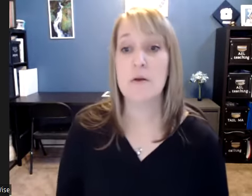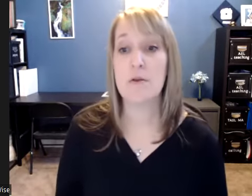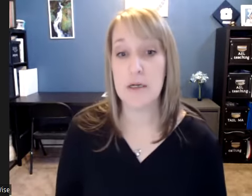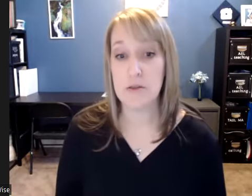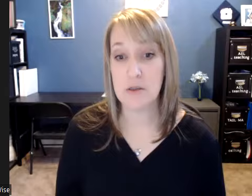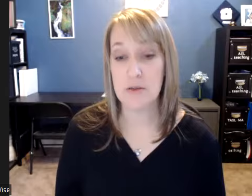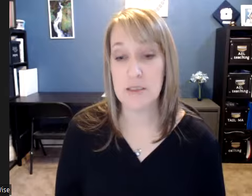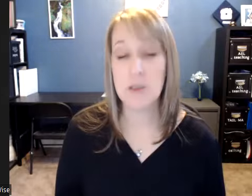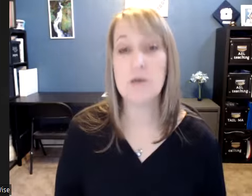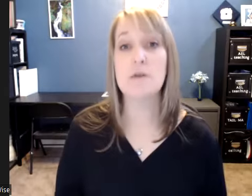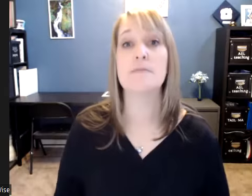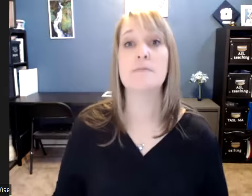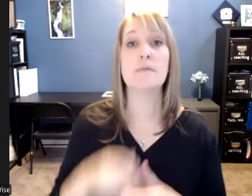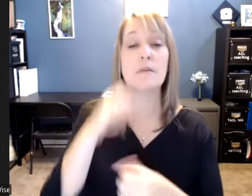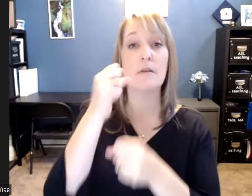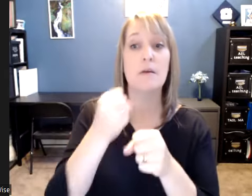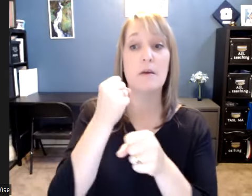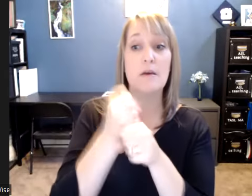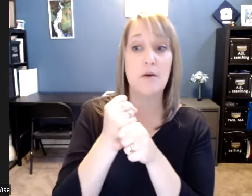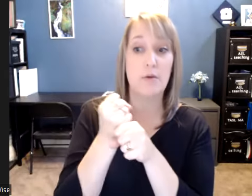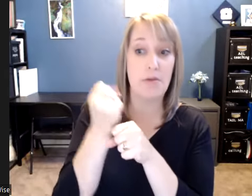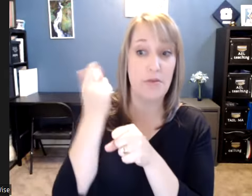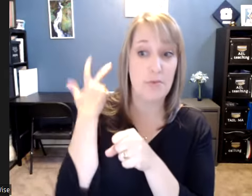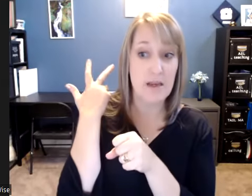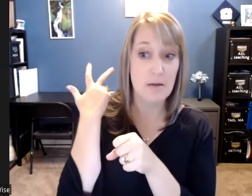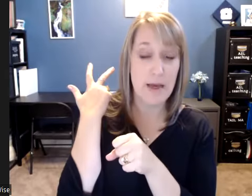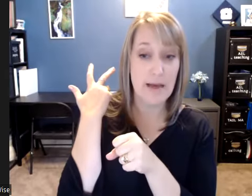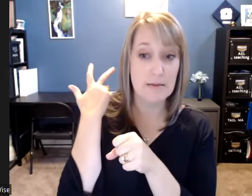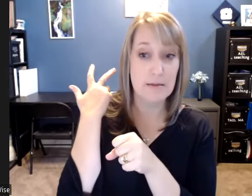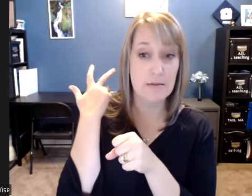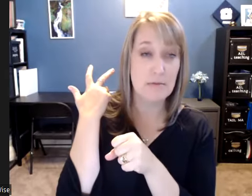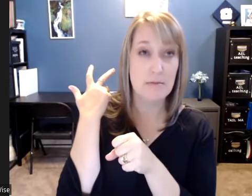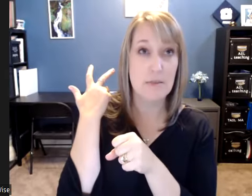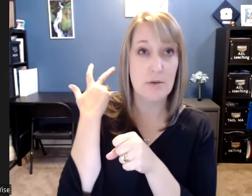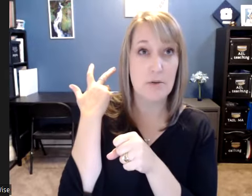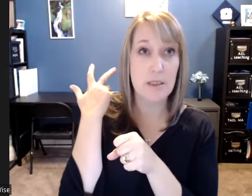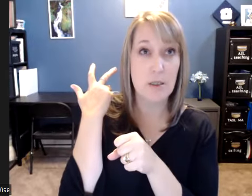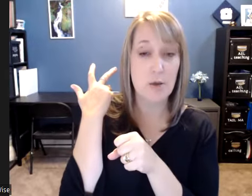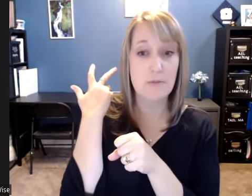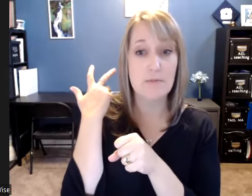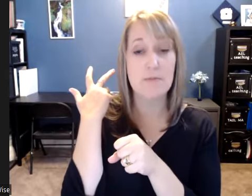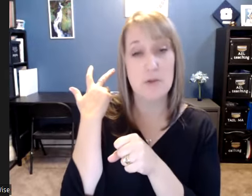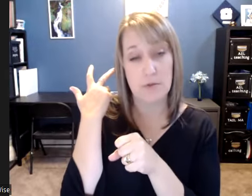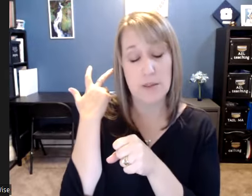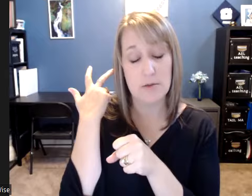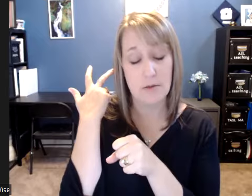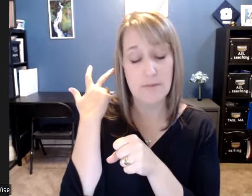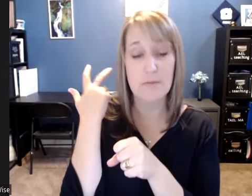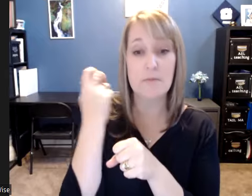3 years ago is similar. Year 3 passed, year 3 ago, so 3 years ago.